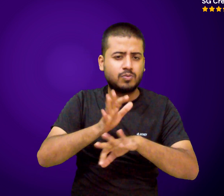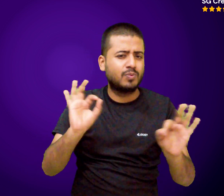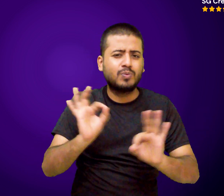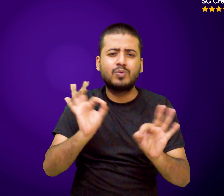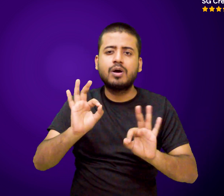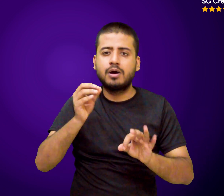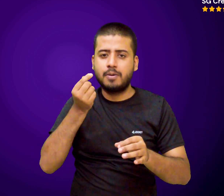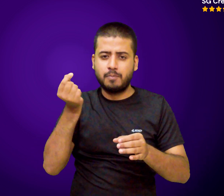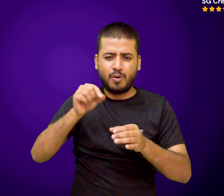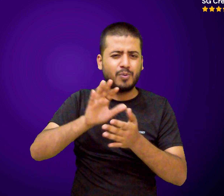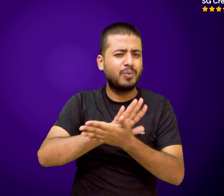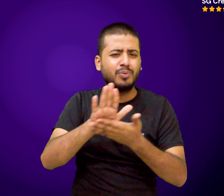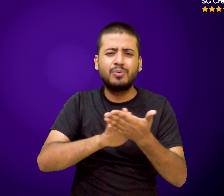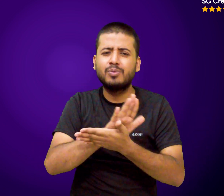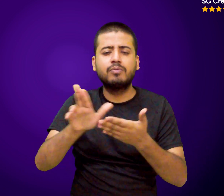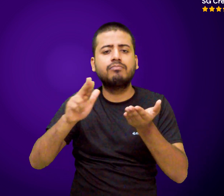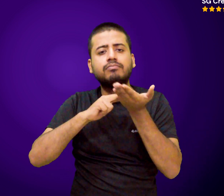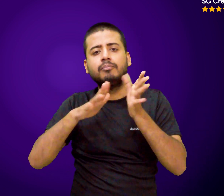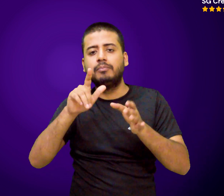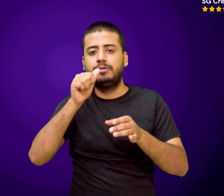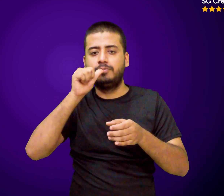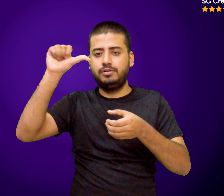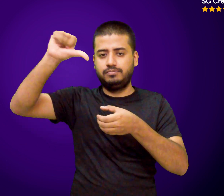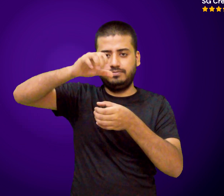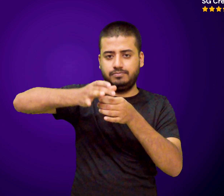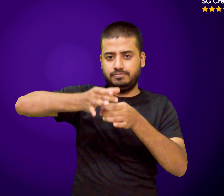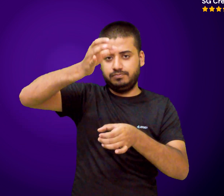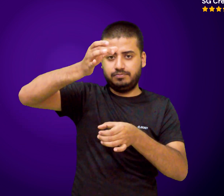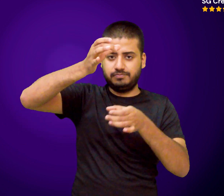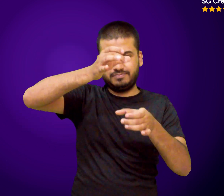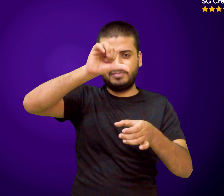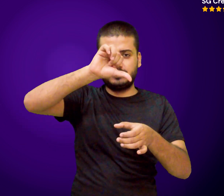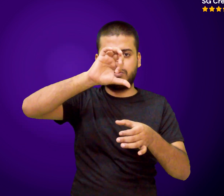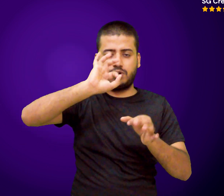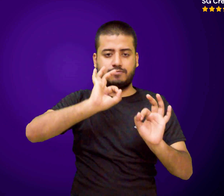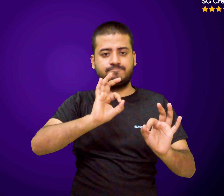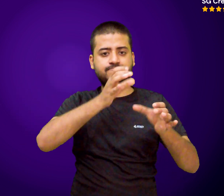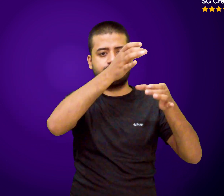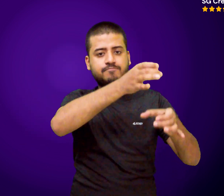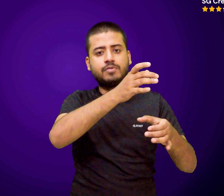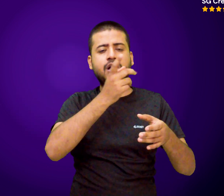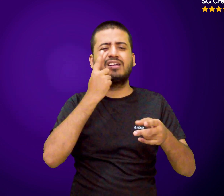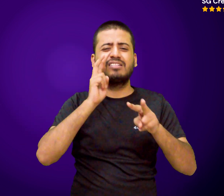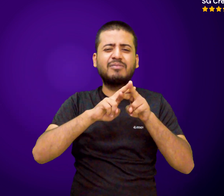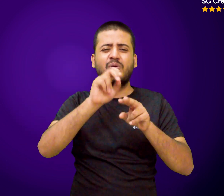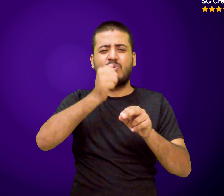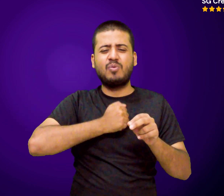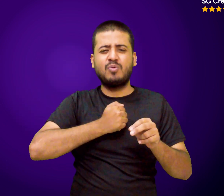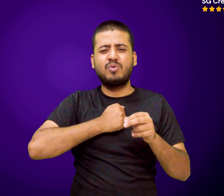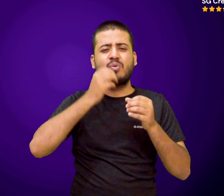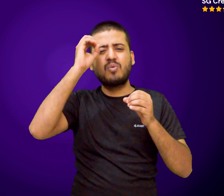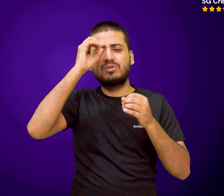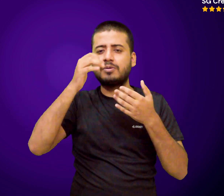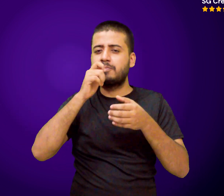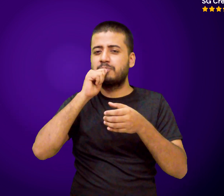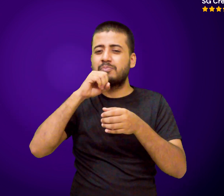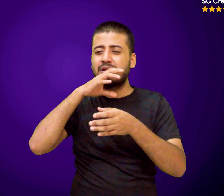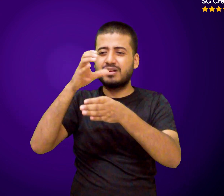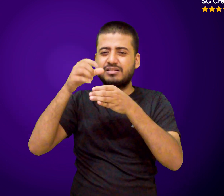Consider using a water filter at home to avoid relying on bottled water altogether. Carry a reusable bottle.